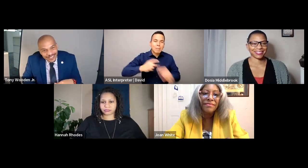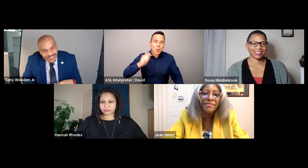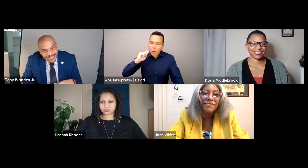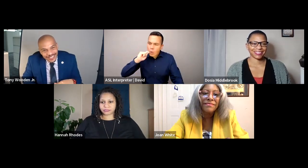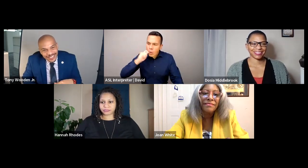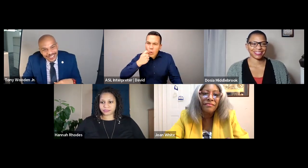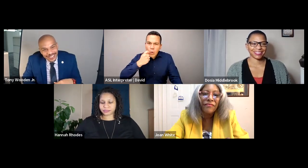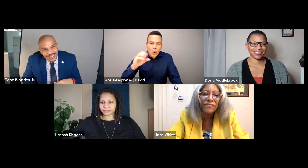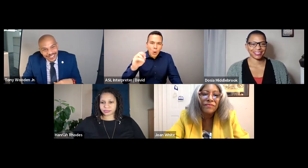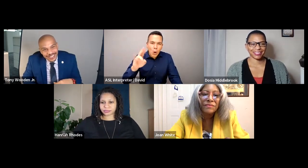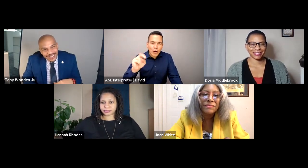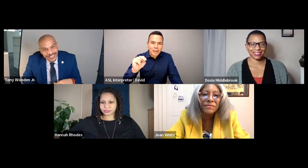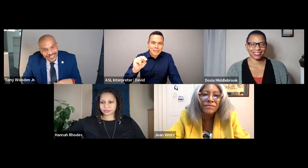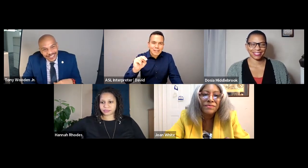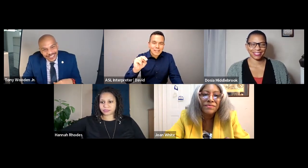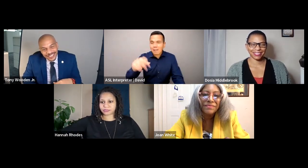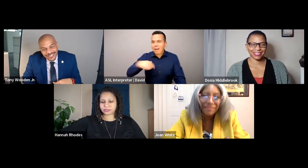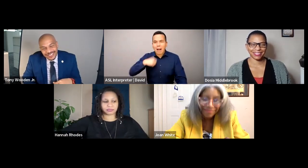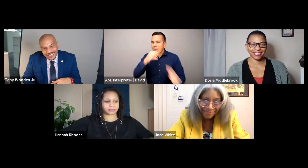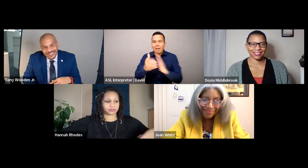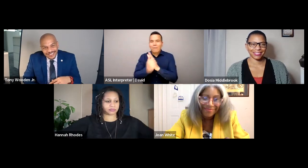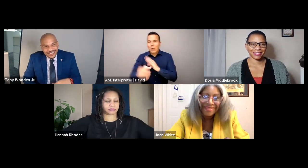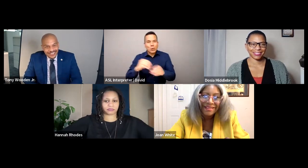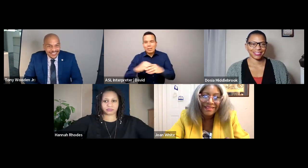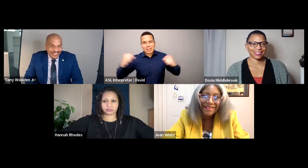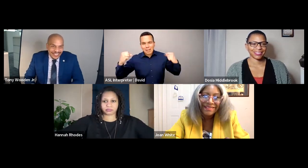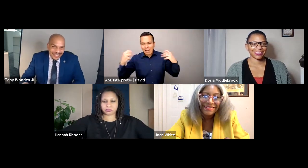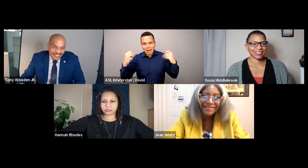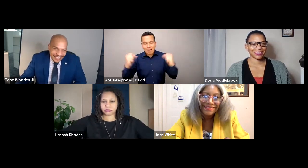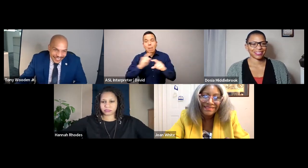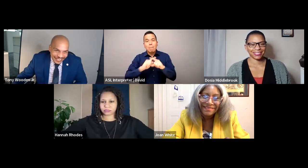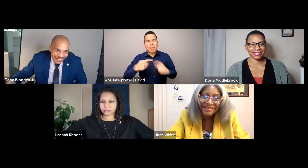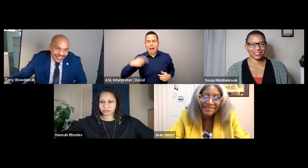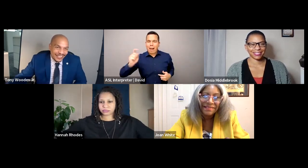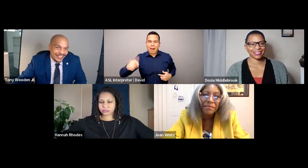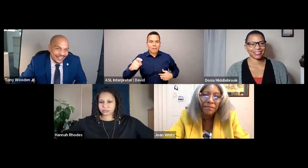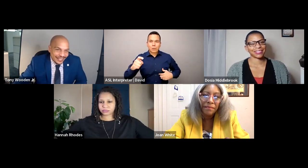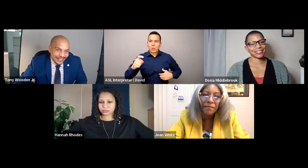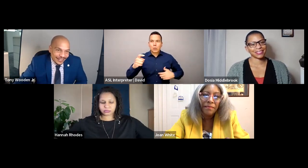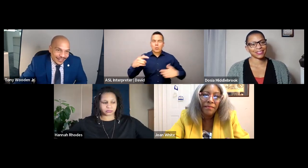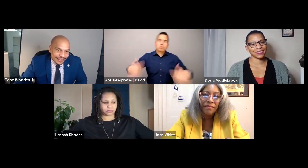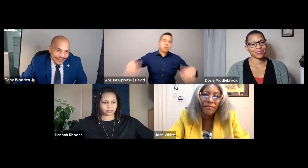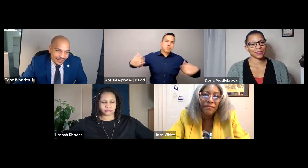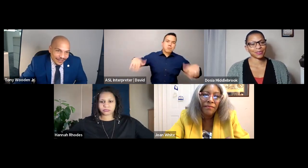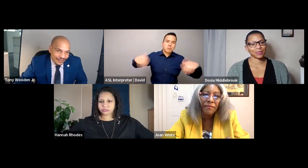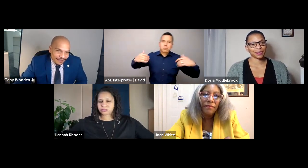I'm not very fluent in sign language, but I have to take a moment to celebrate the culture